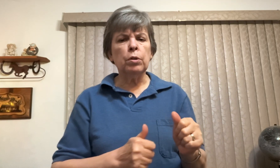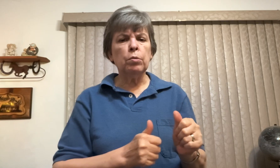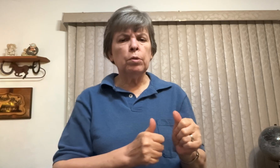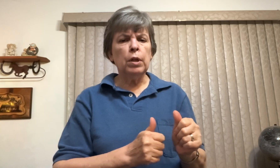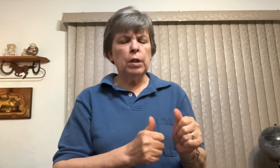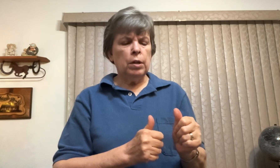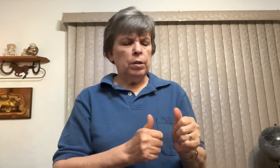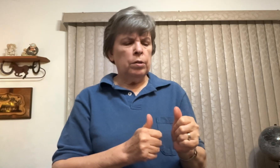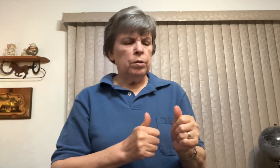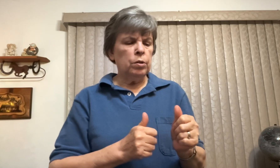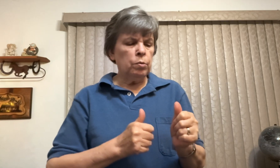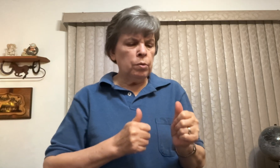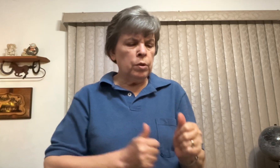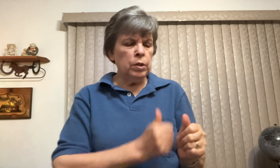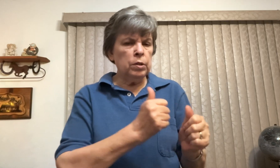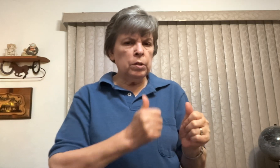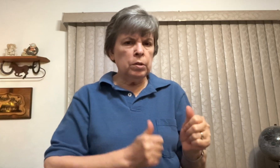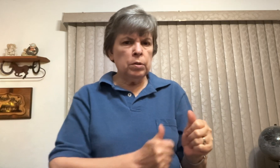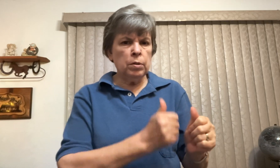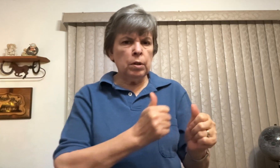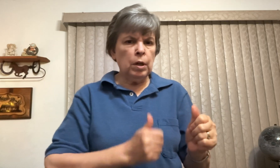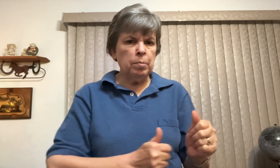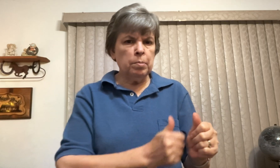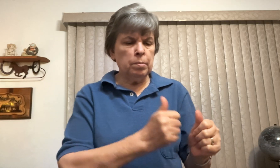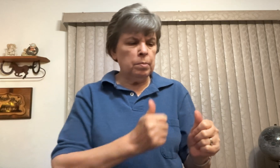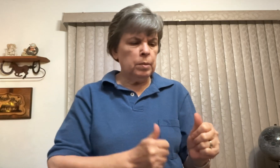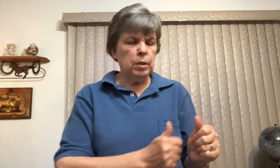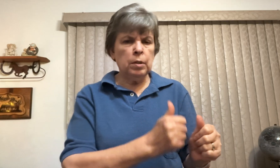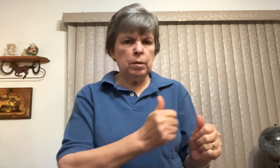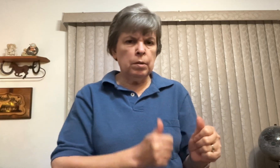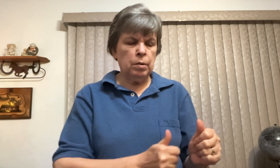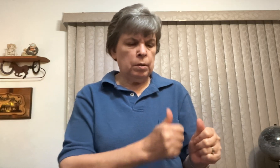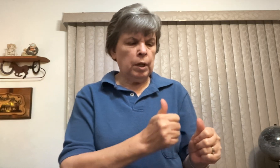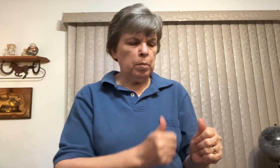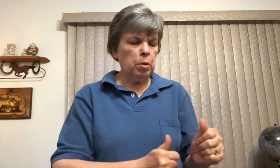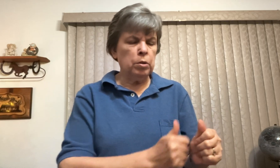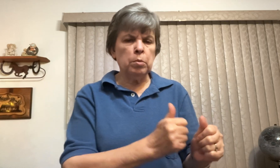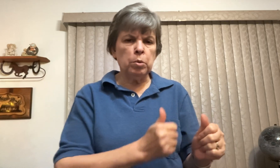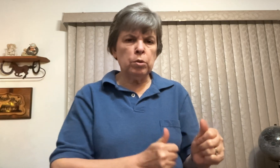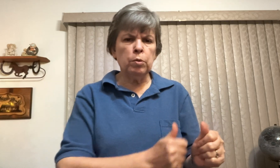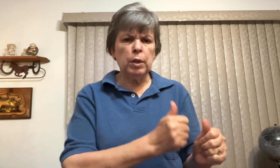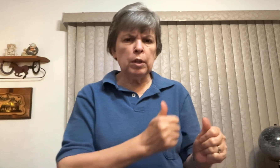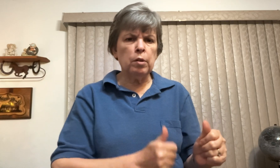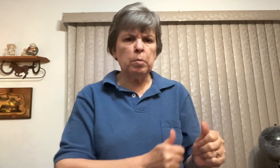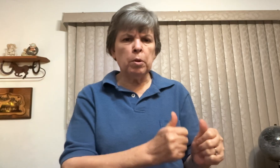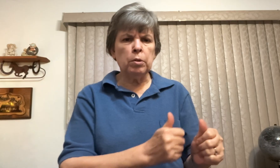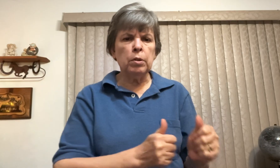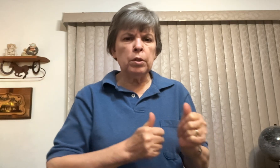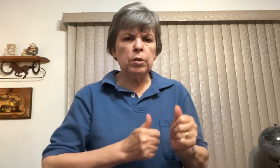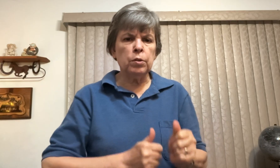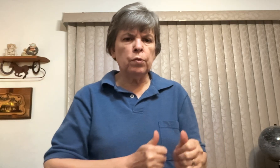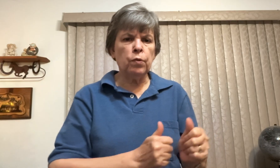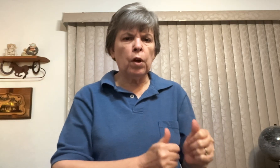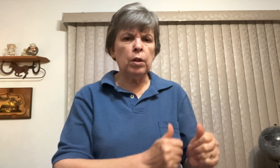So this is like a person pursuing another person. This is